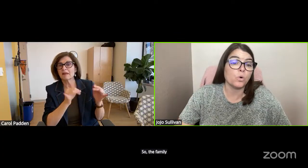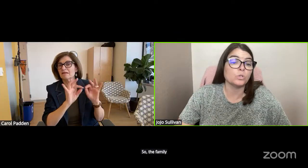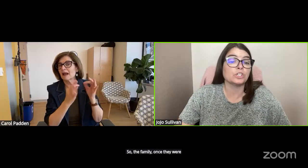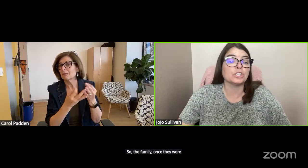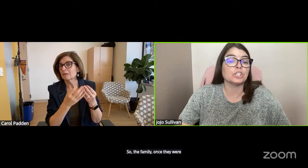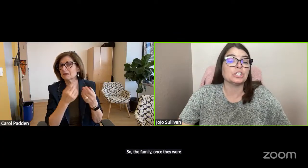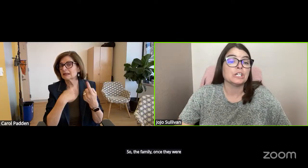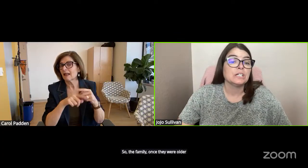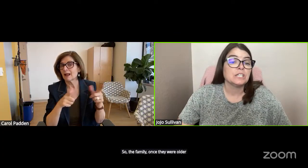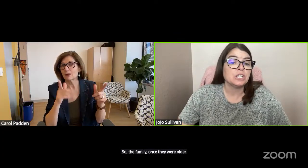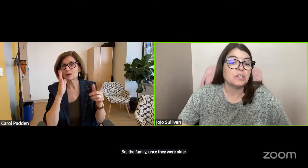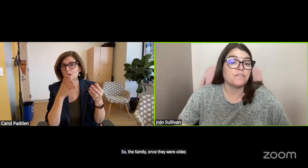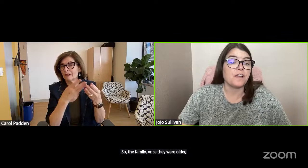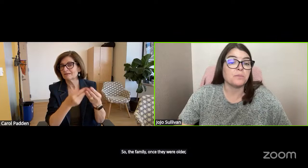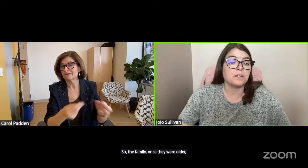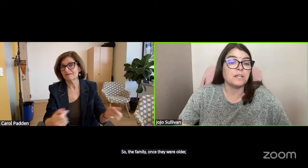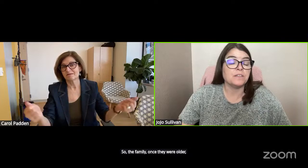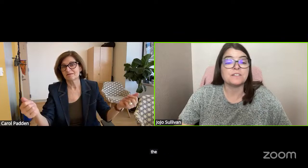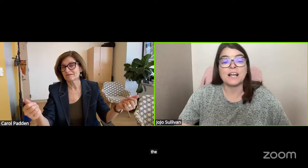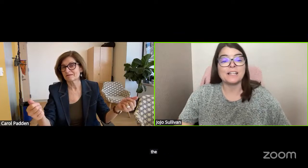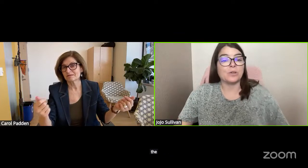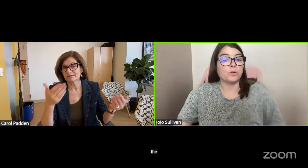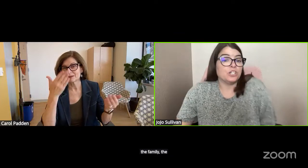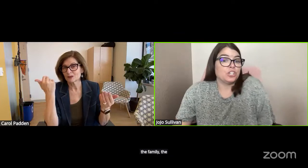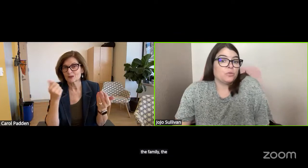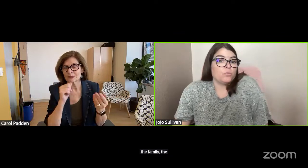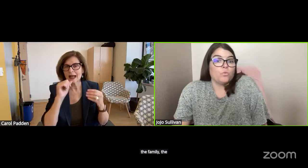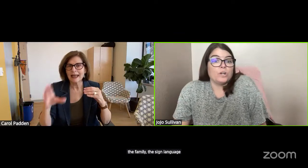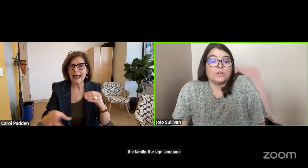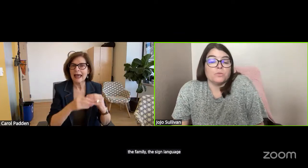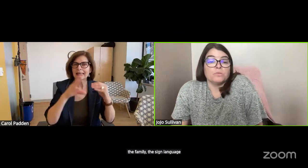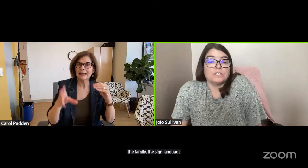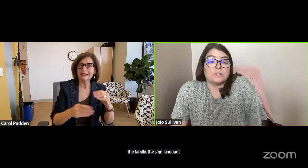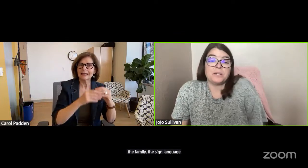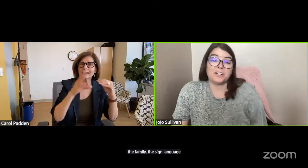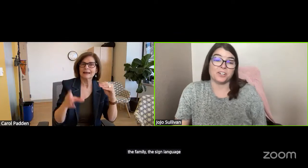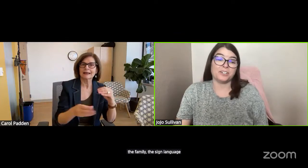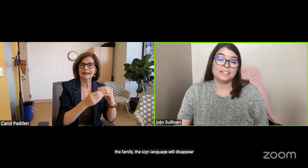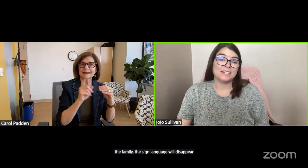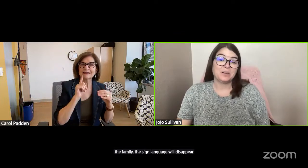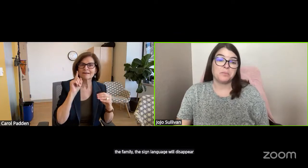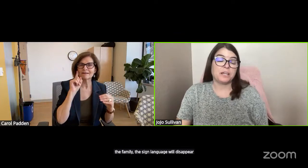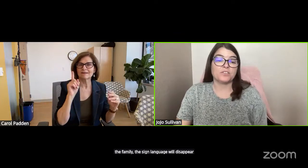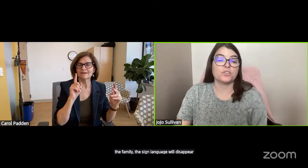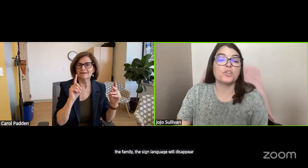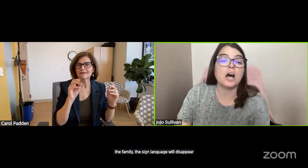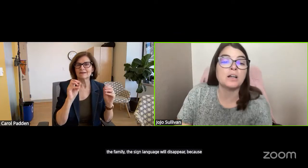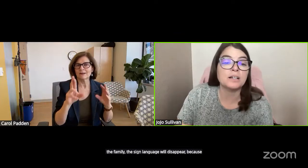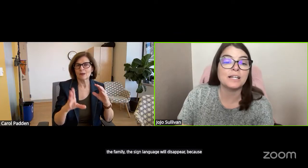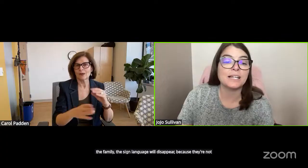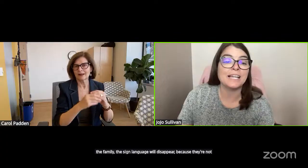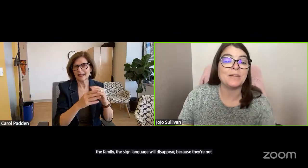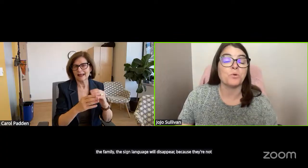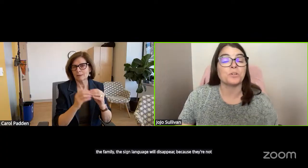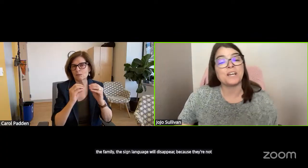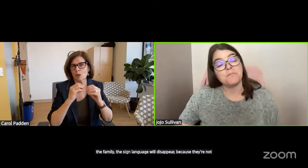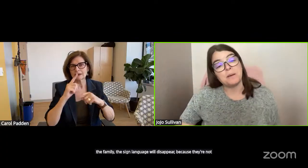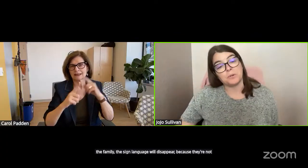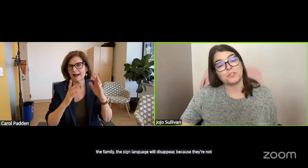older, the sign language will disappear. because there are not any more deaf members or